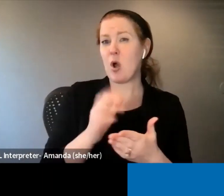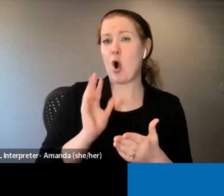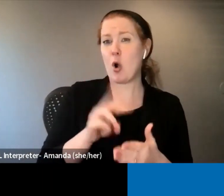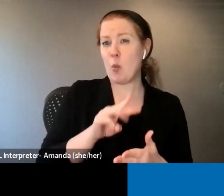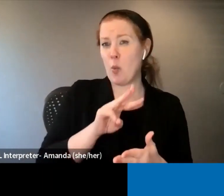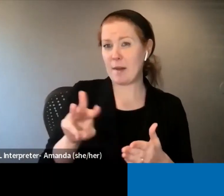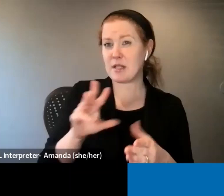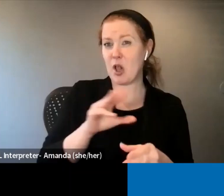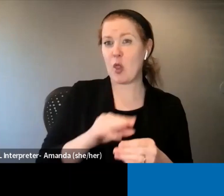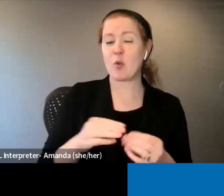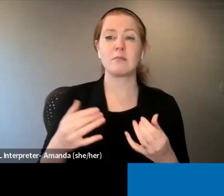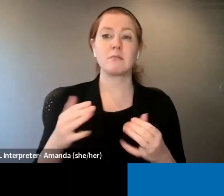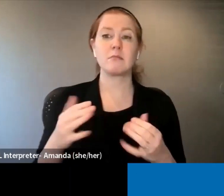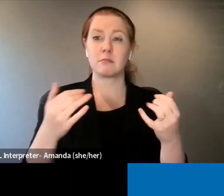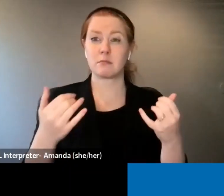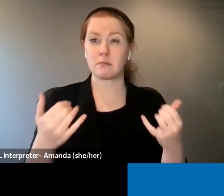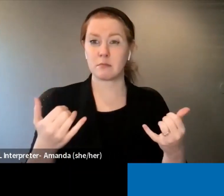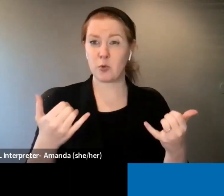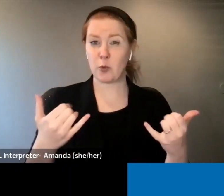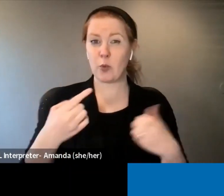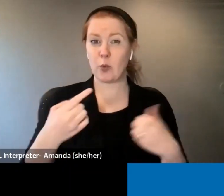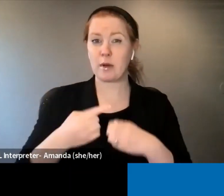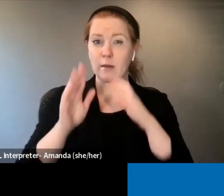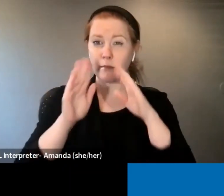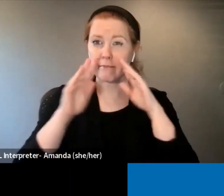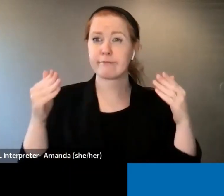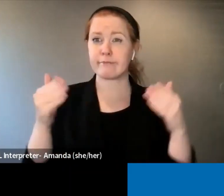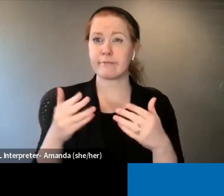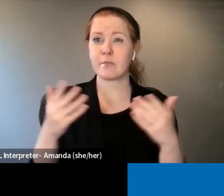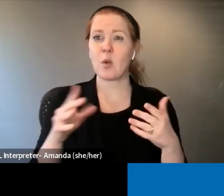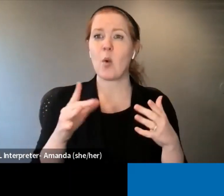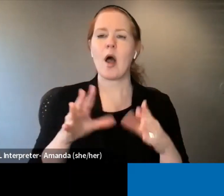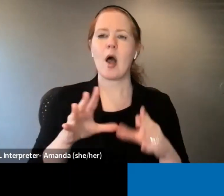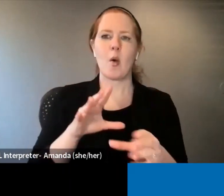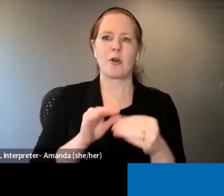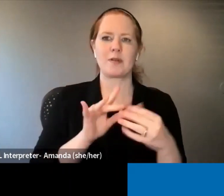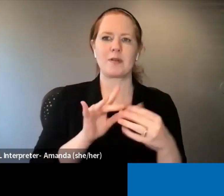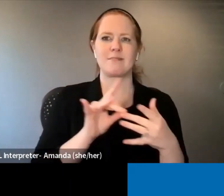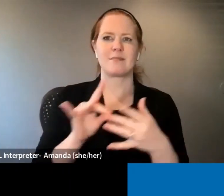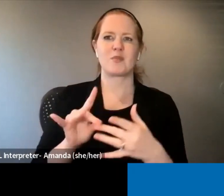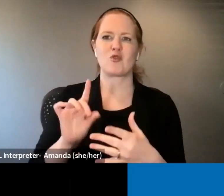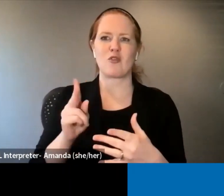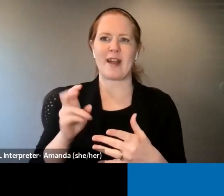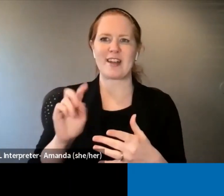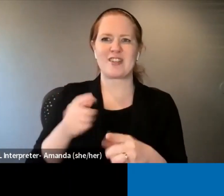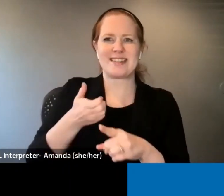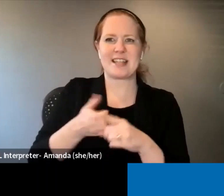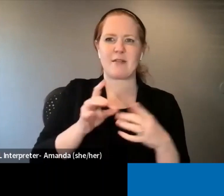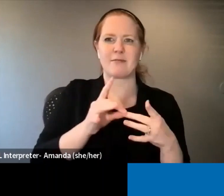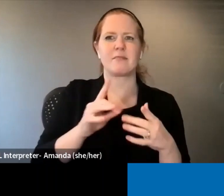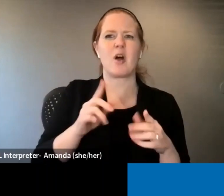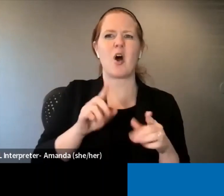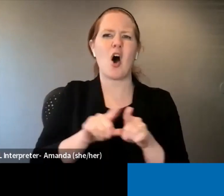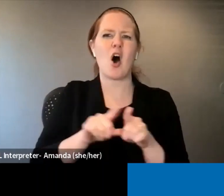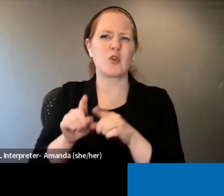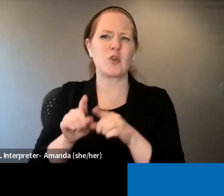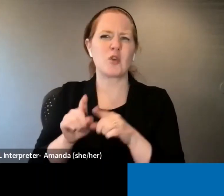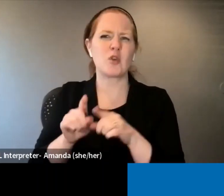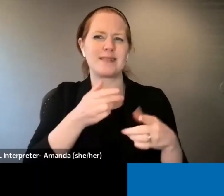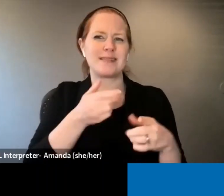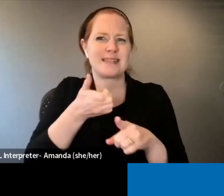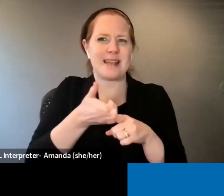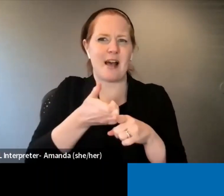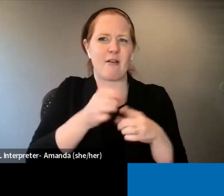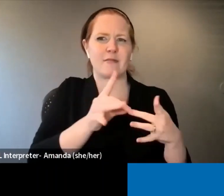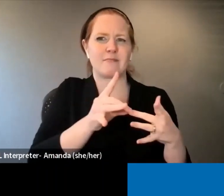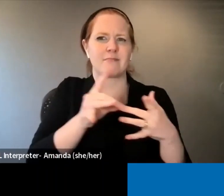And today we're going to focus on participant direction, or self-direction, it's often called. And I want to say